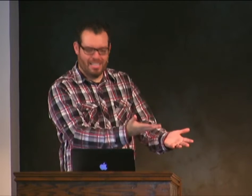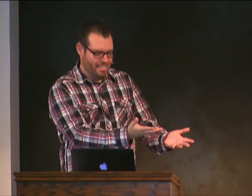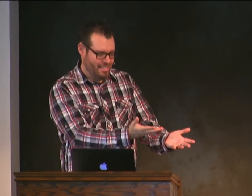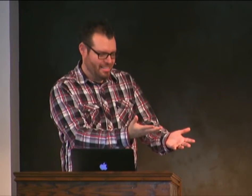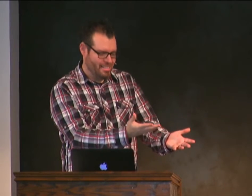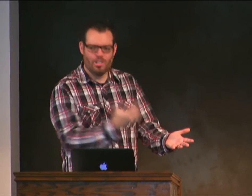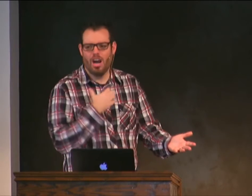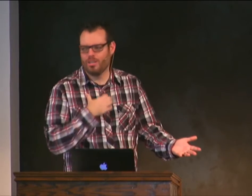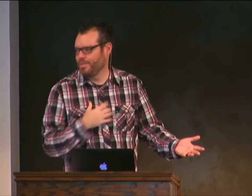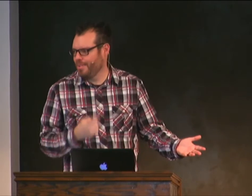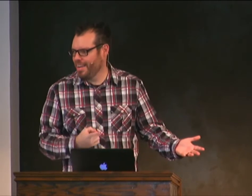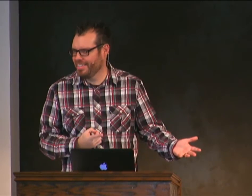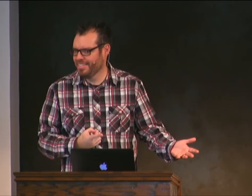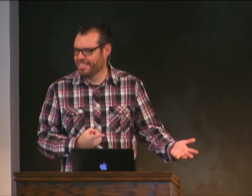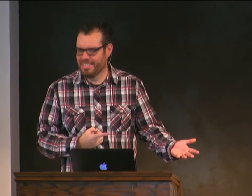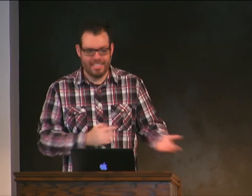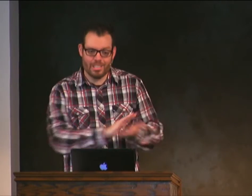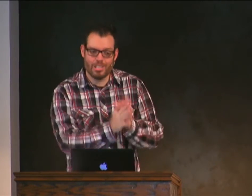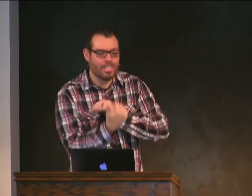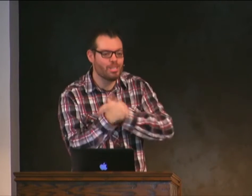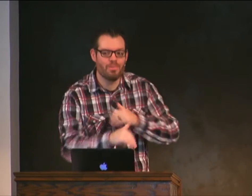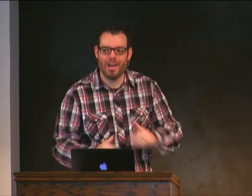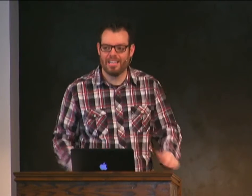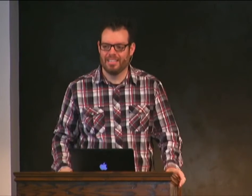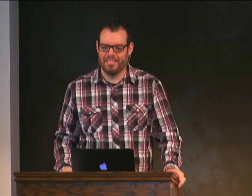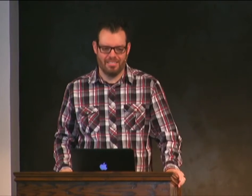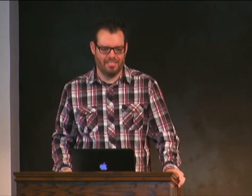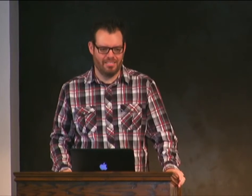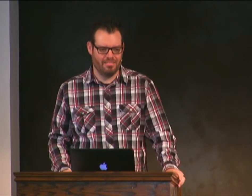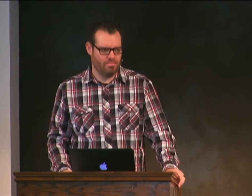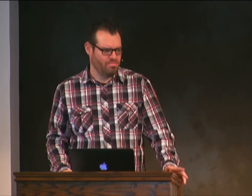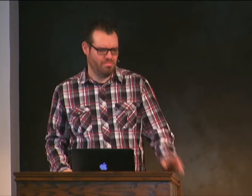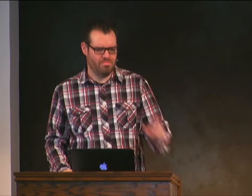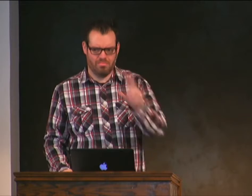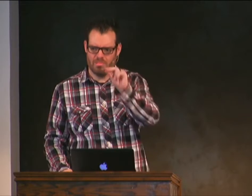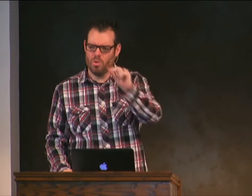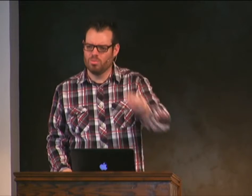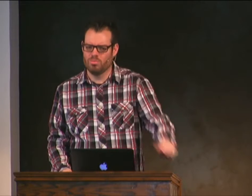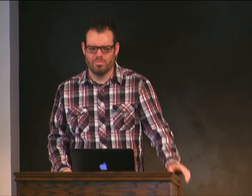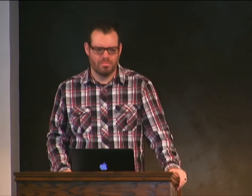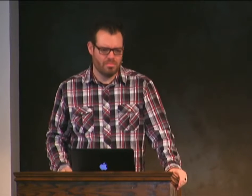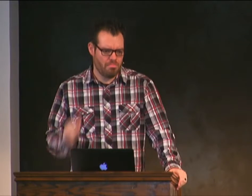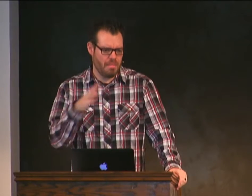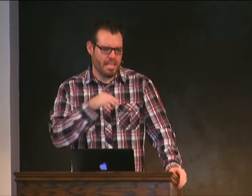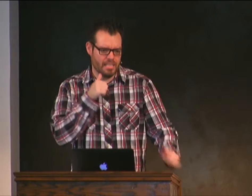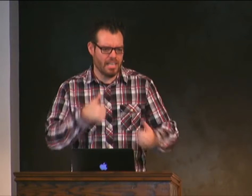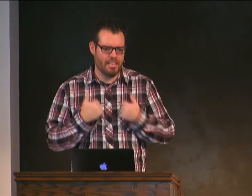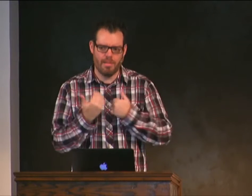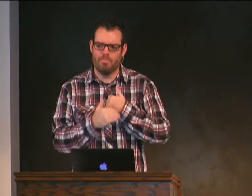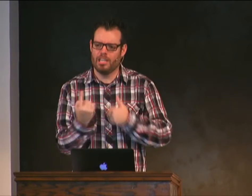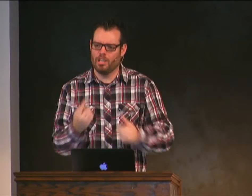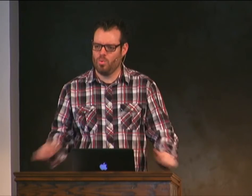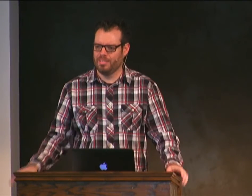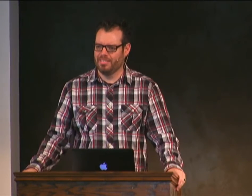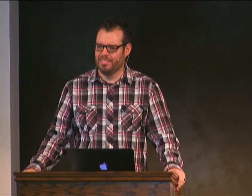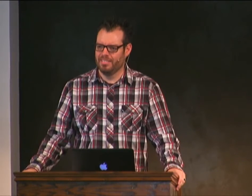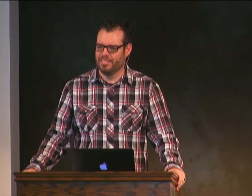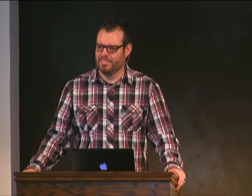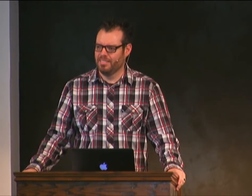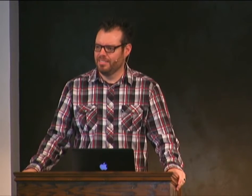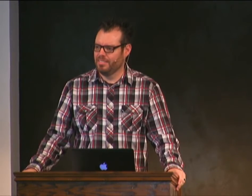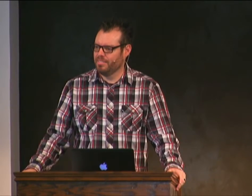This rock, you're hungry, right? Let's turn it to bread. No, Man does not live by bread alone.